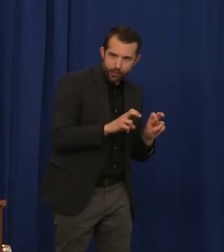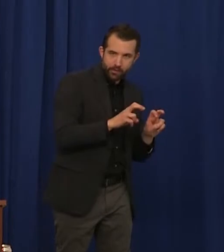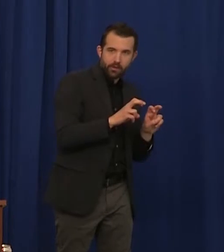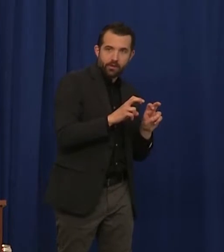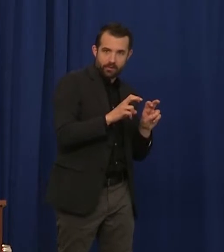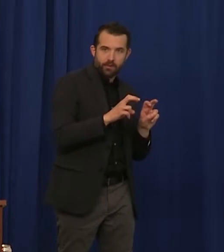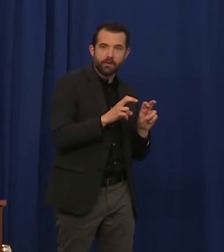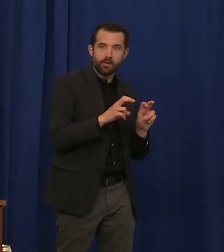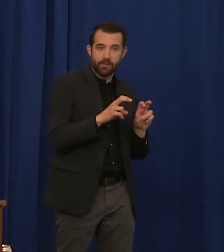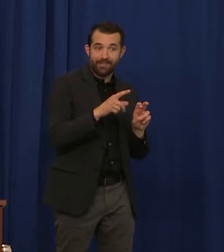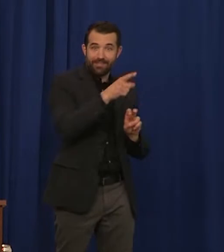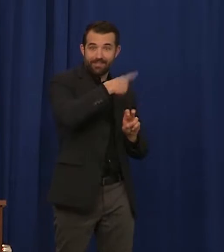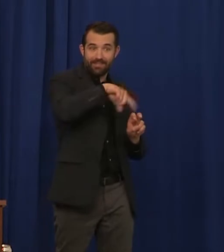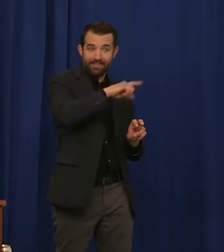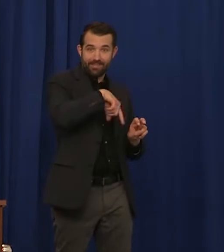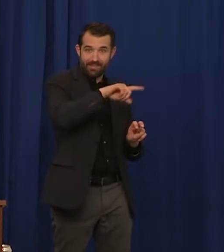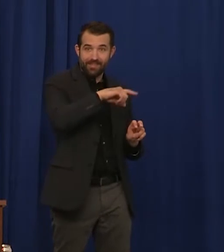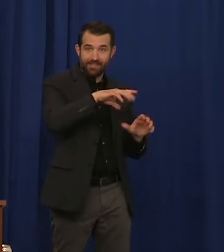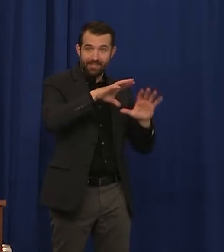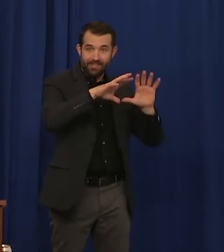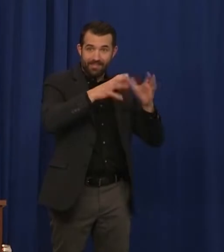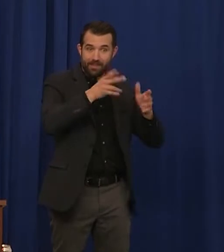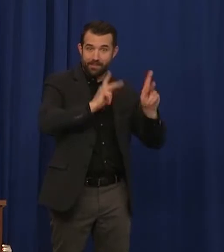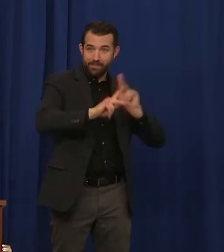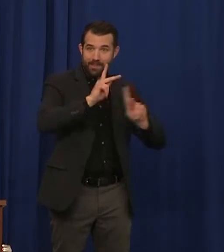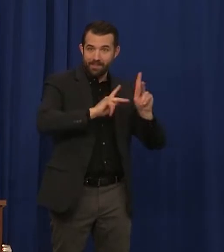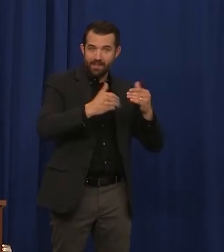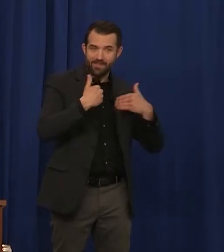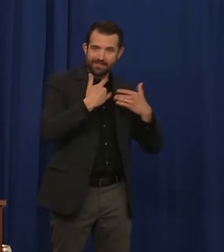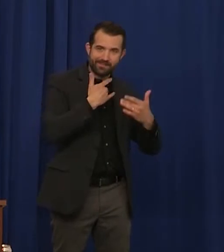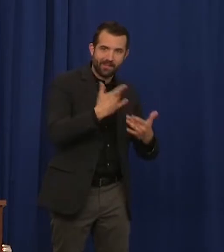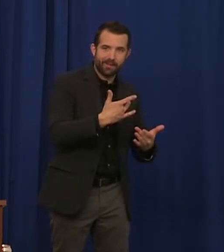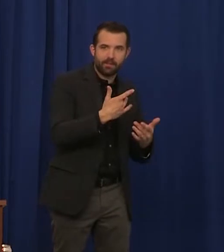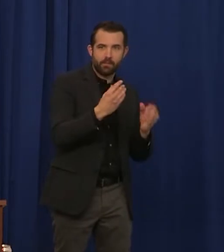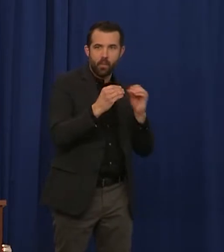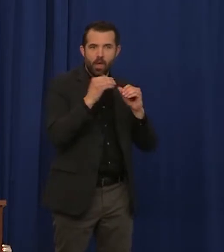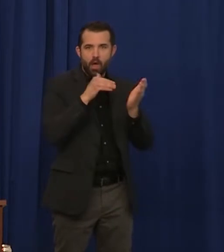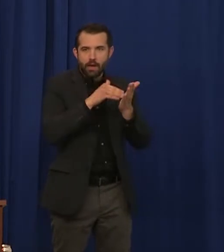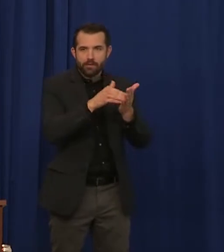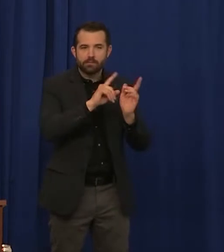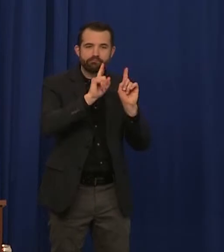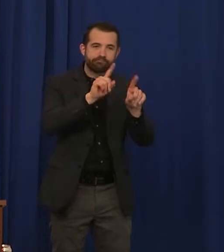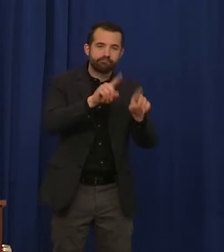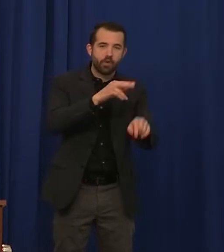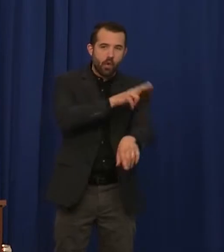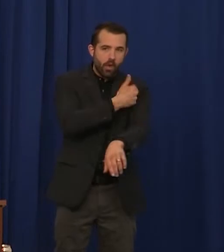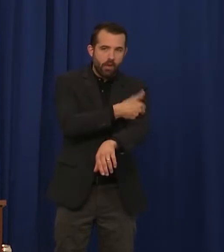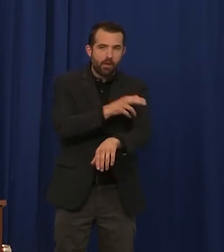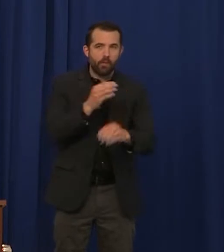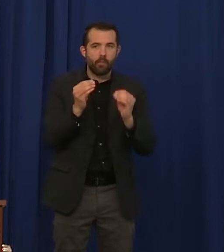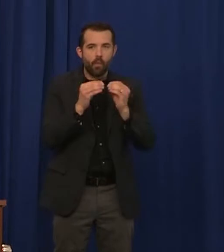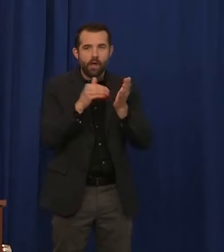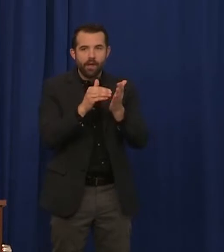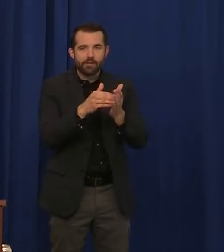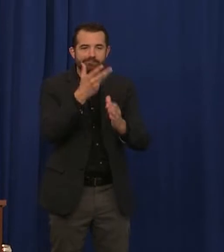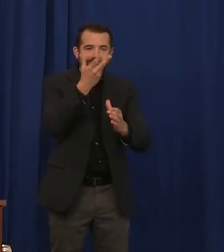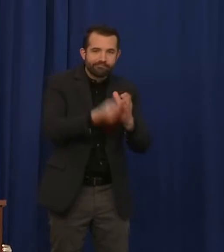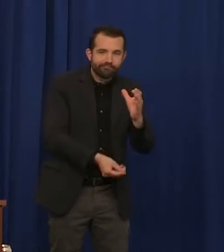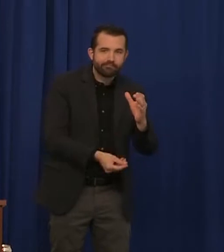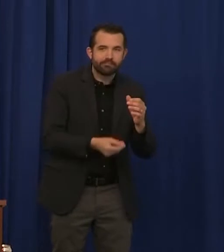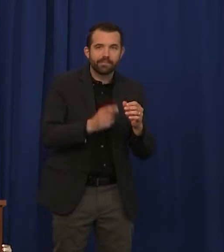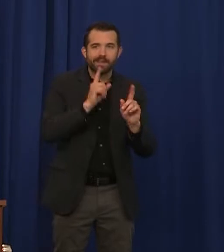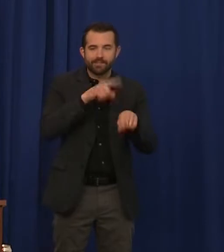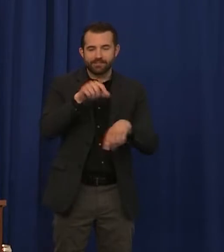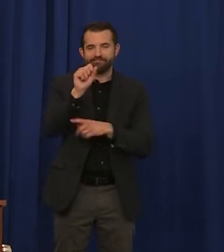folks to hospitalization or even passing away. And the answer, Brad, is that it does. What we've seen in